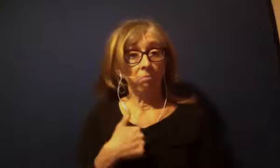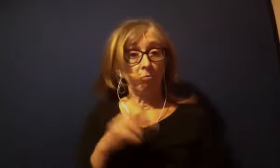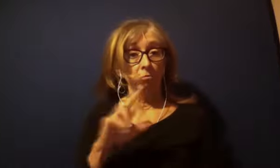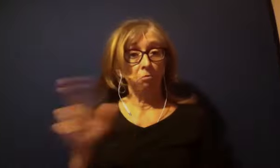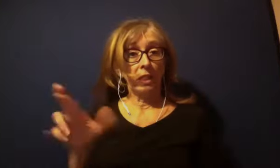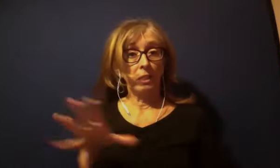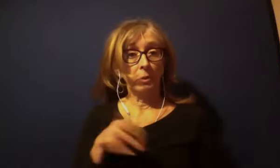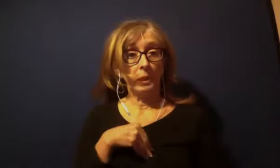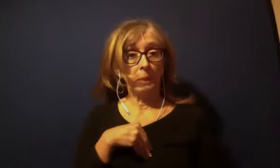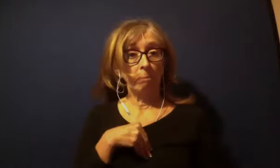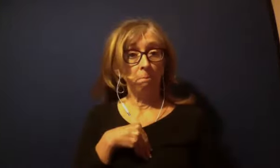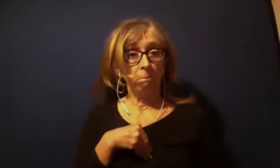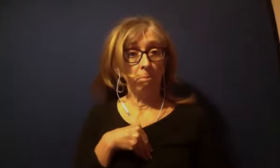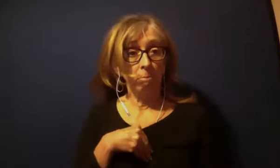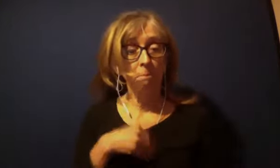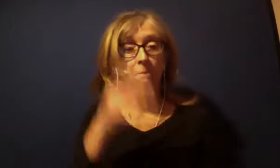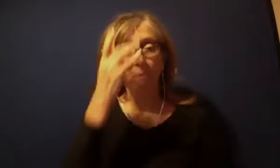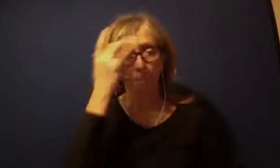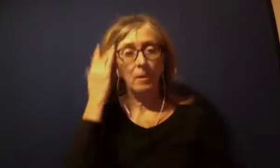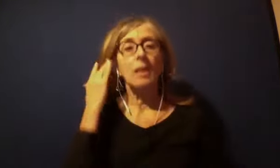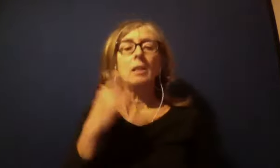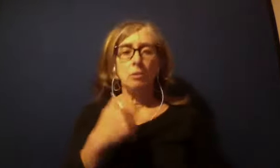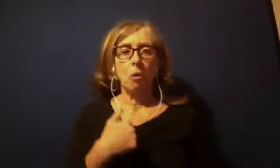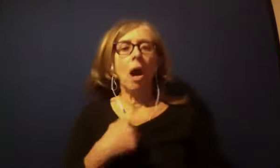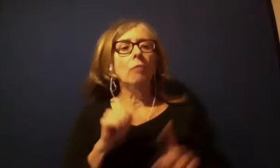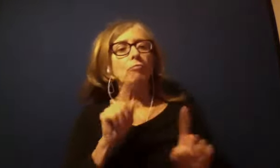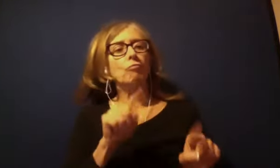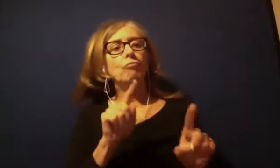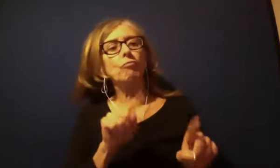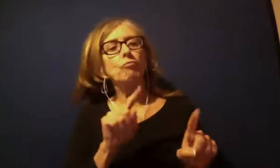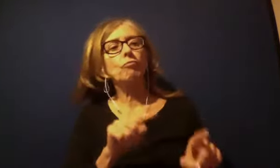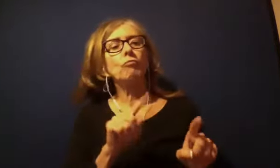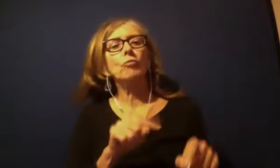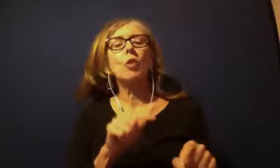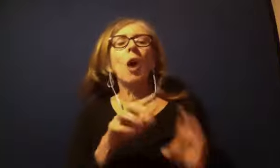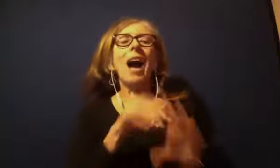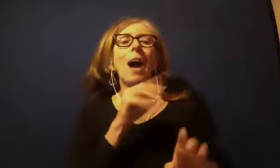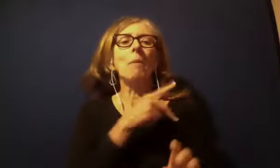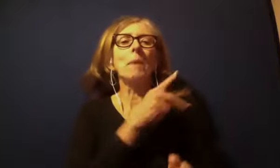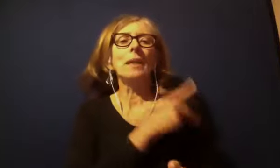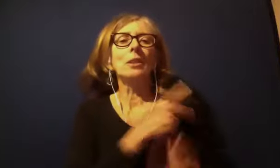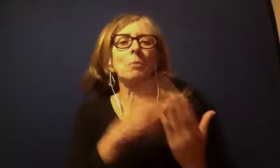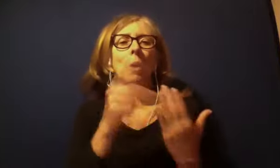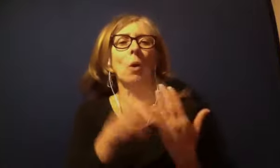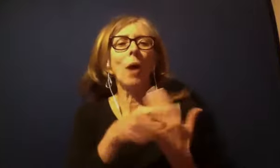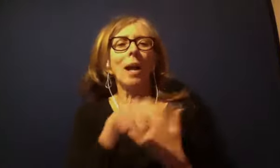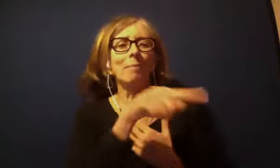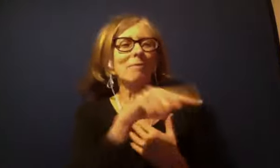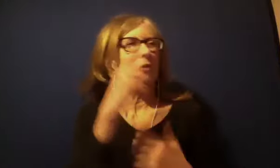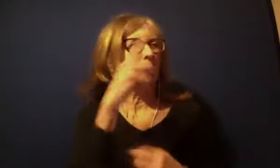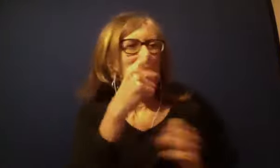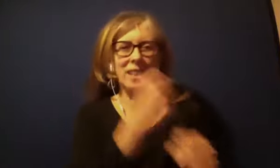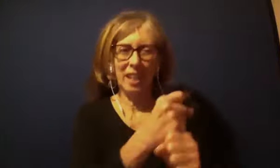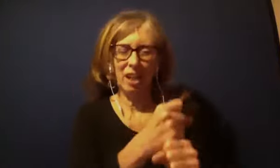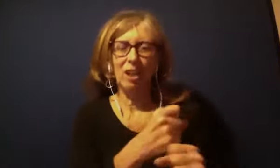I know that I stuck around the outpatient programs at the hospital for a long period of time, for probably another year after I was